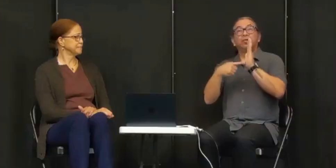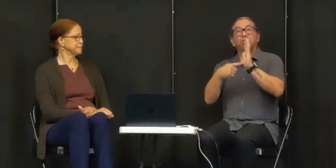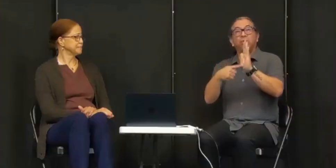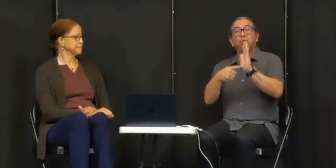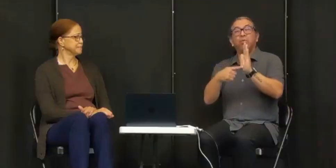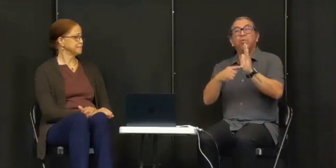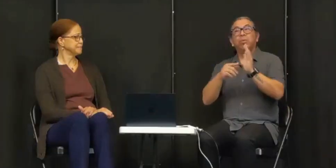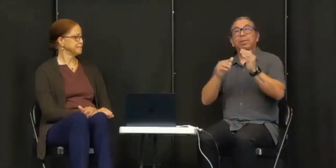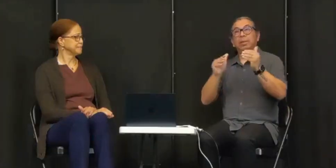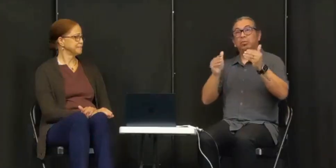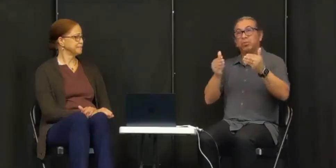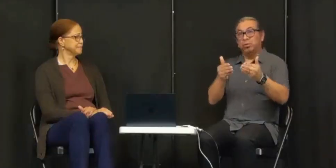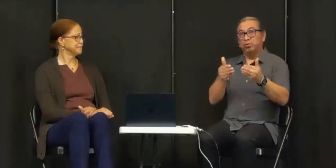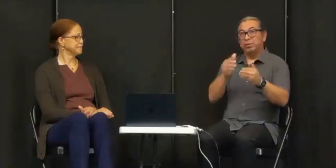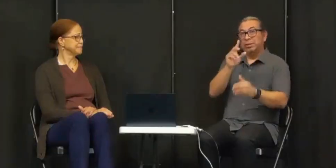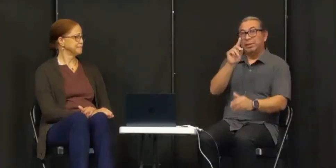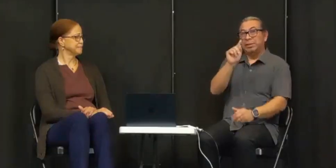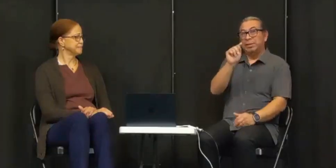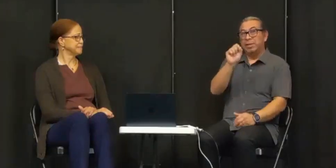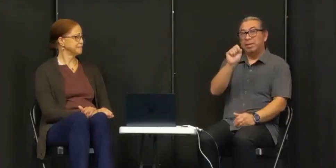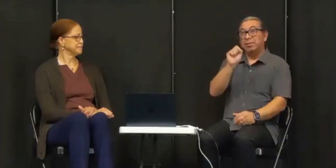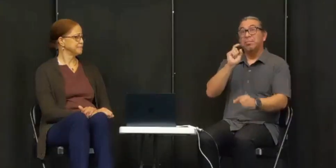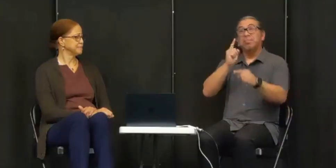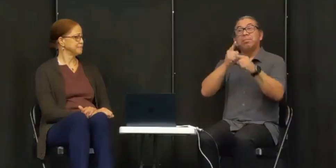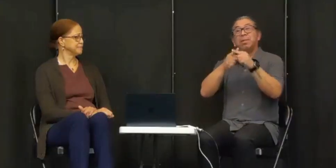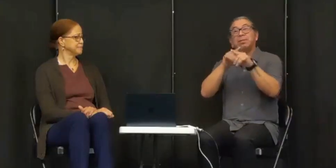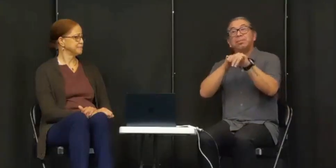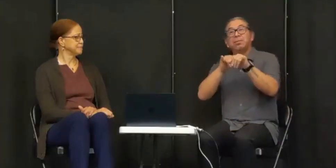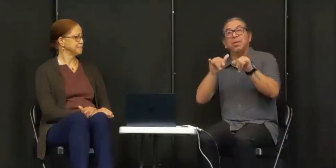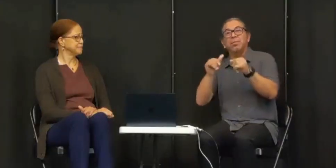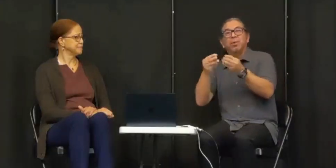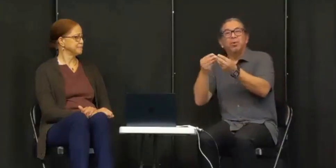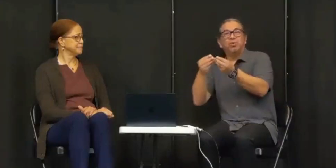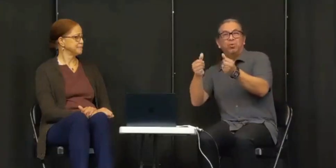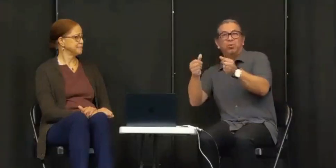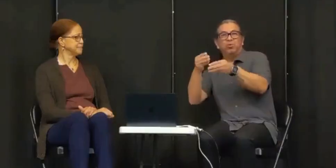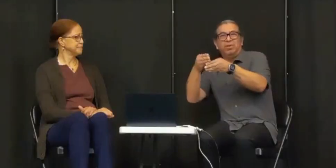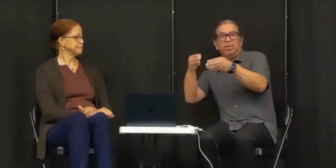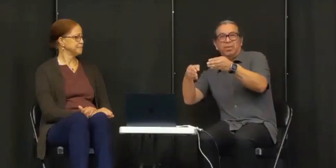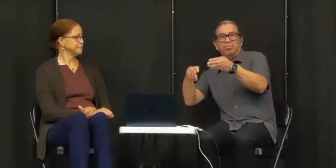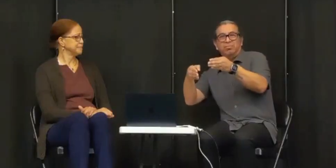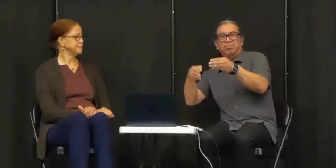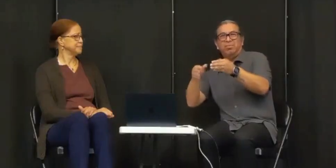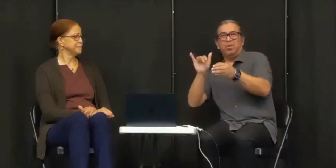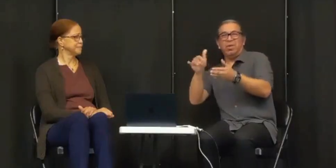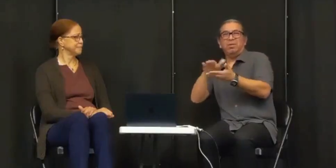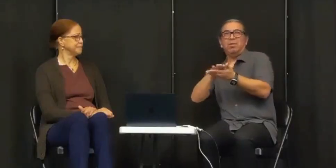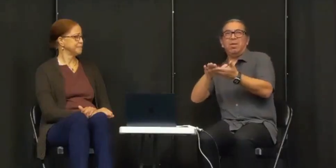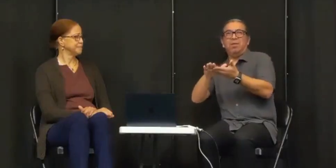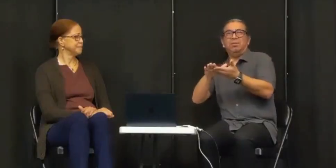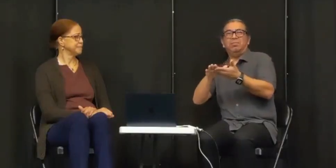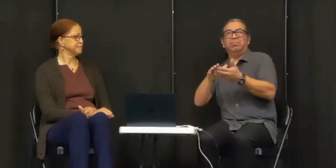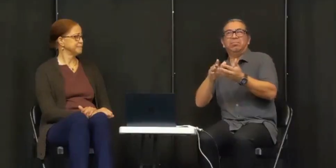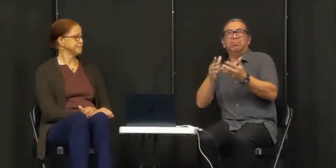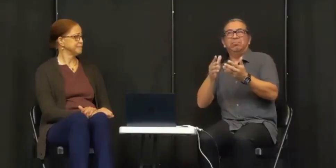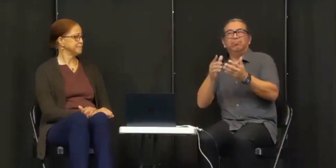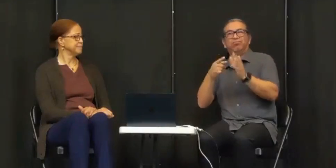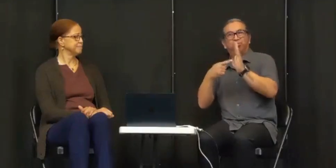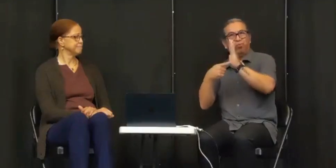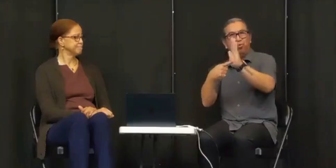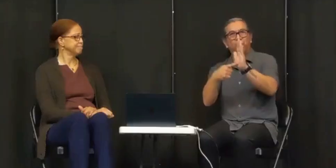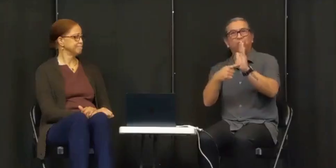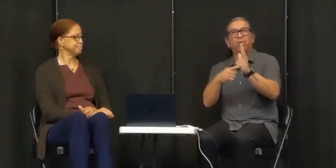Really, that video demonstrates an introduction to DS, but at the same time, it provides some solutions at